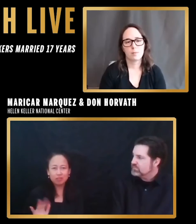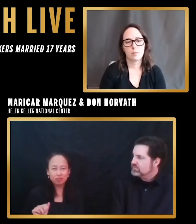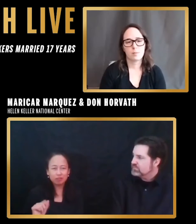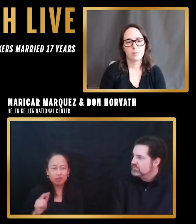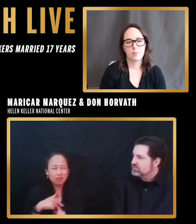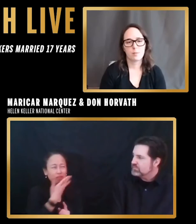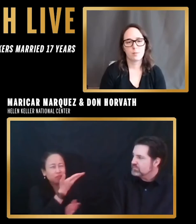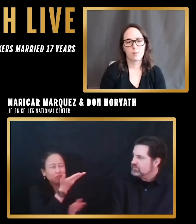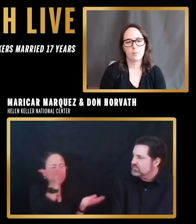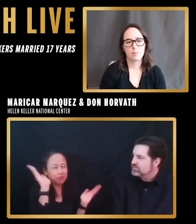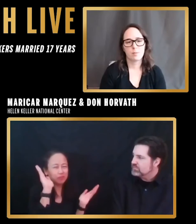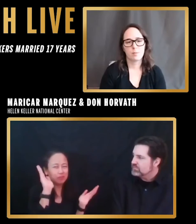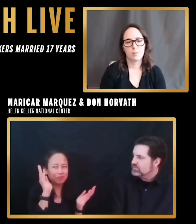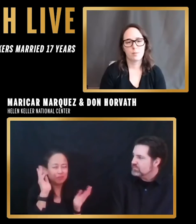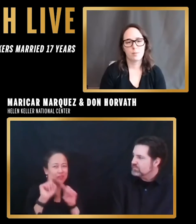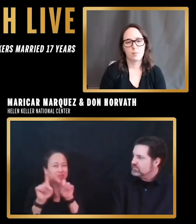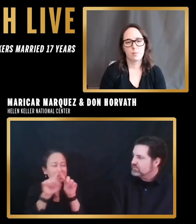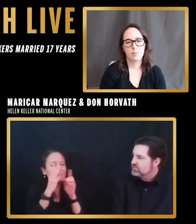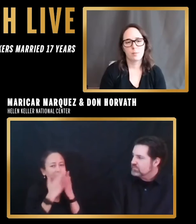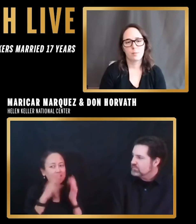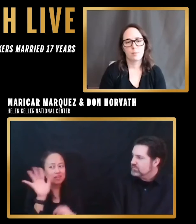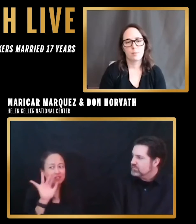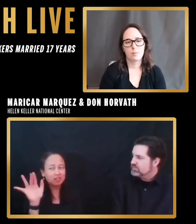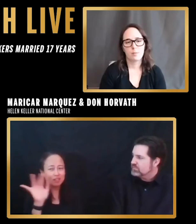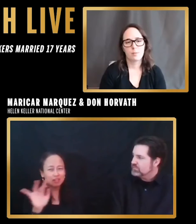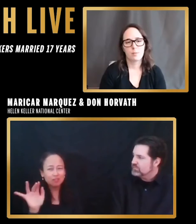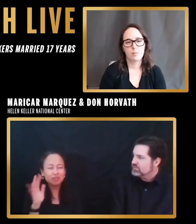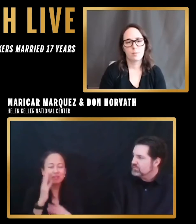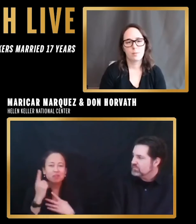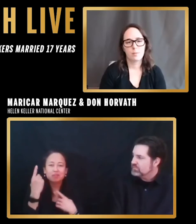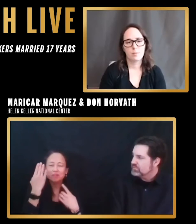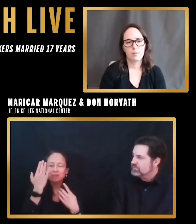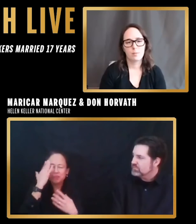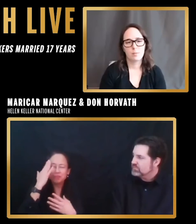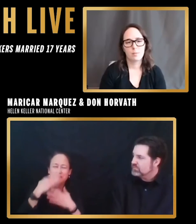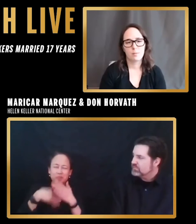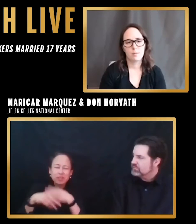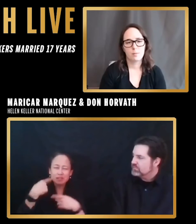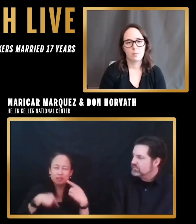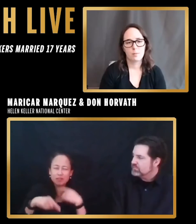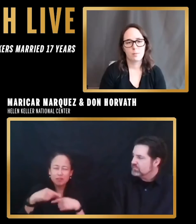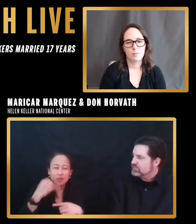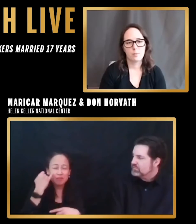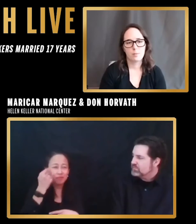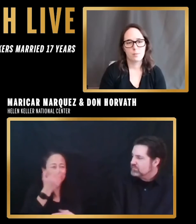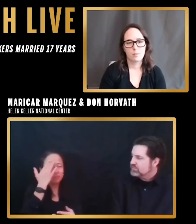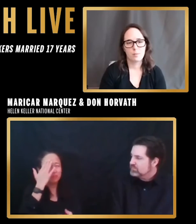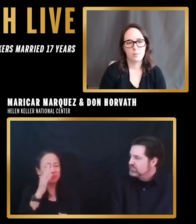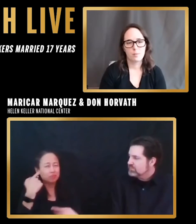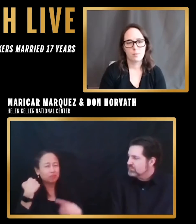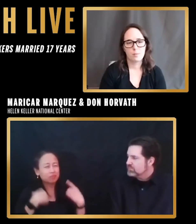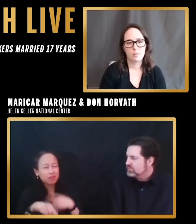Don is the most skilled out of everybody, but I also have a deafblind sister that I can communicate with.